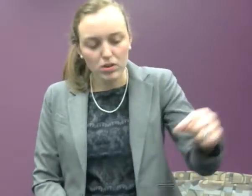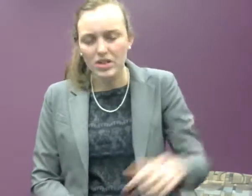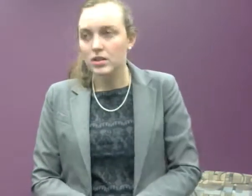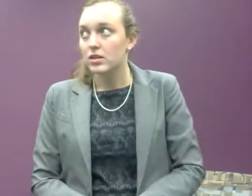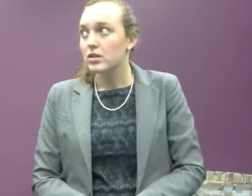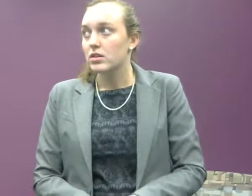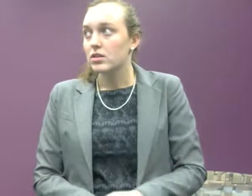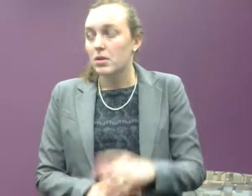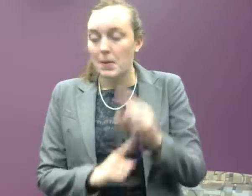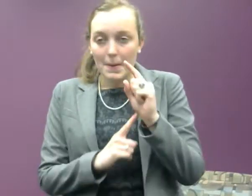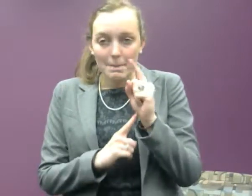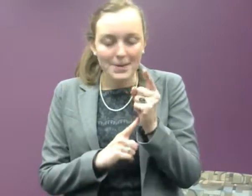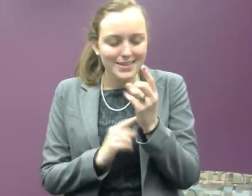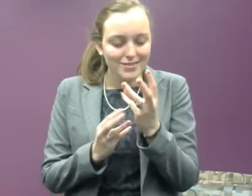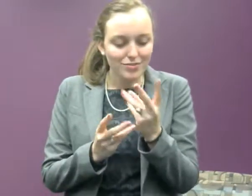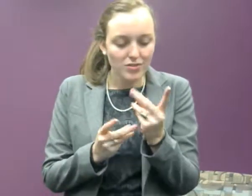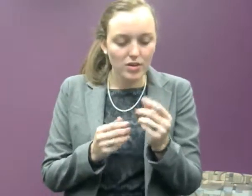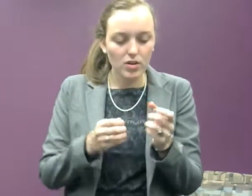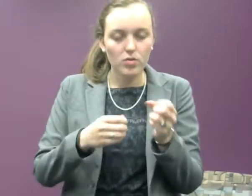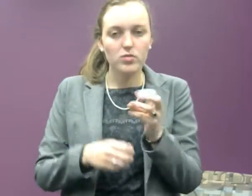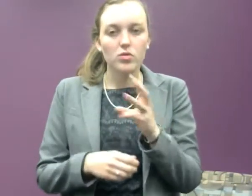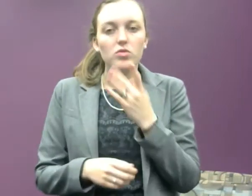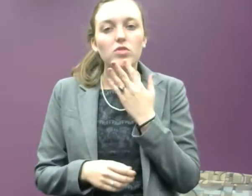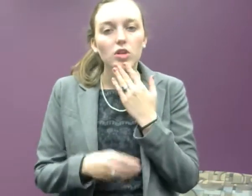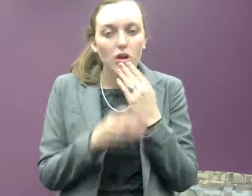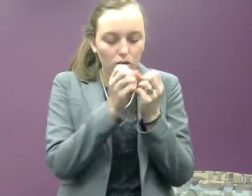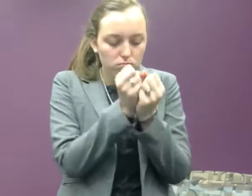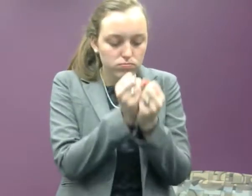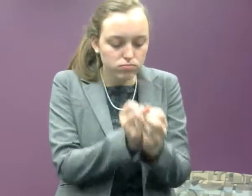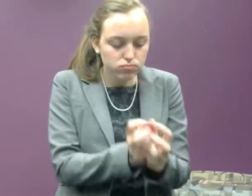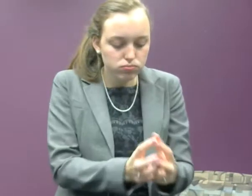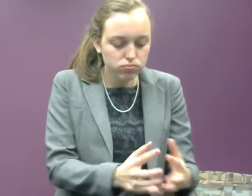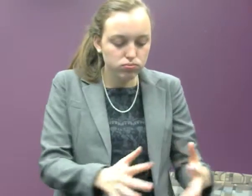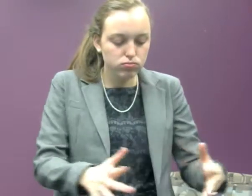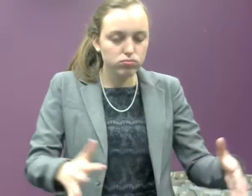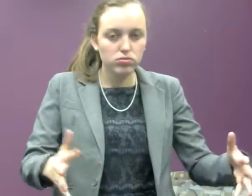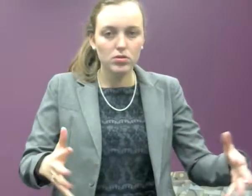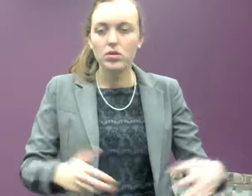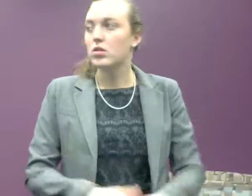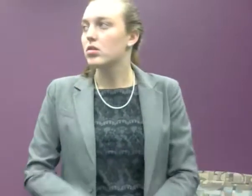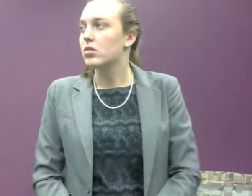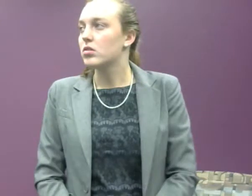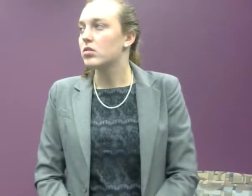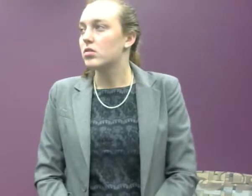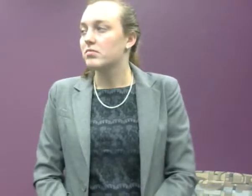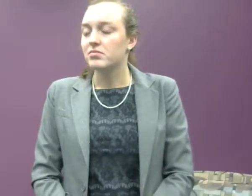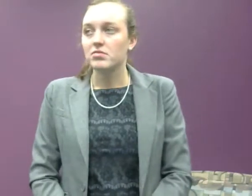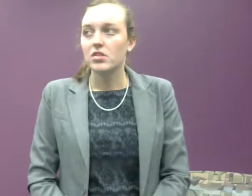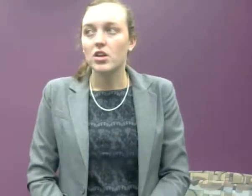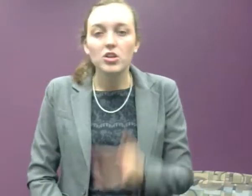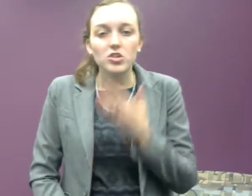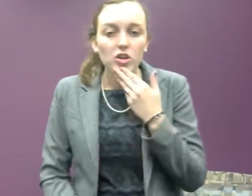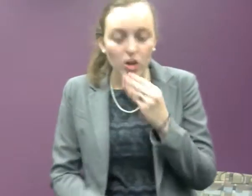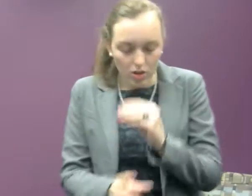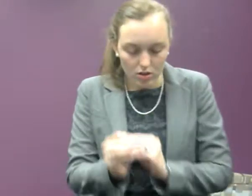coloring spreads out from diffusion. But the food coloring is also moving by Brownian movement,